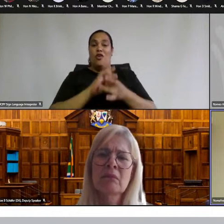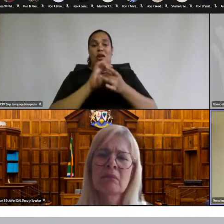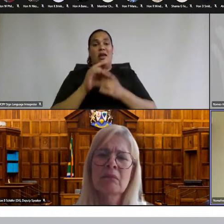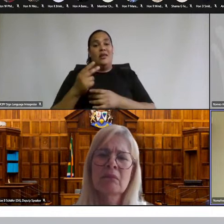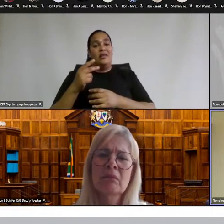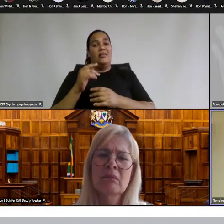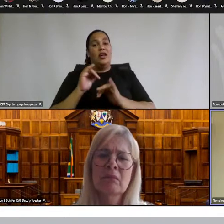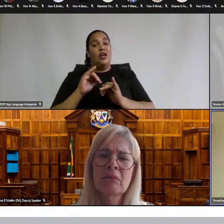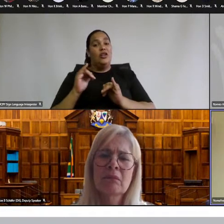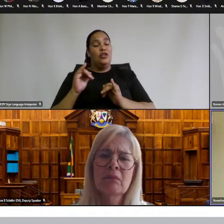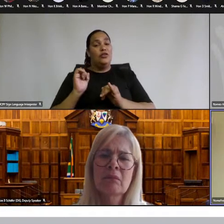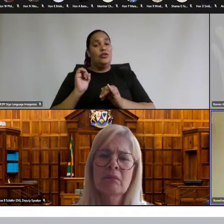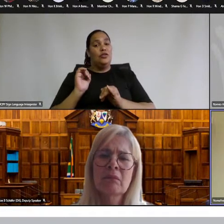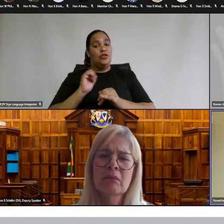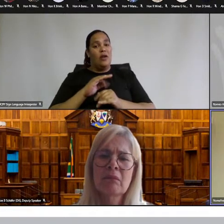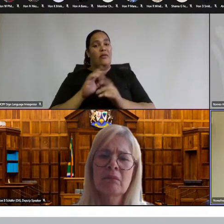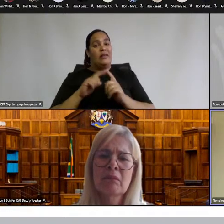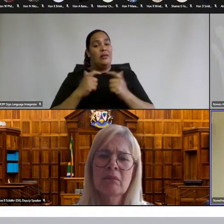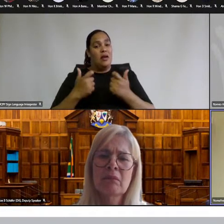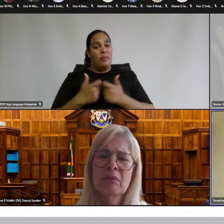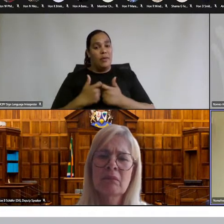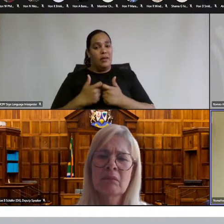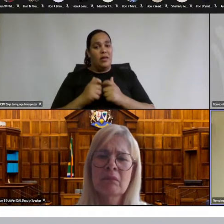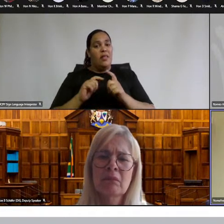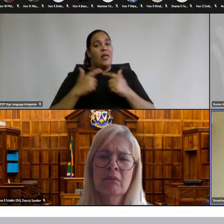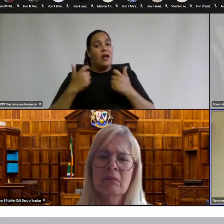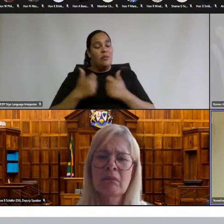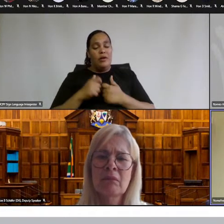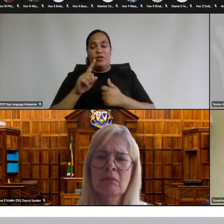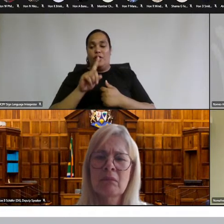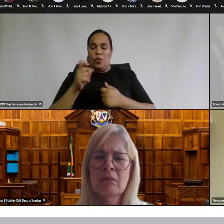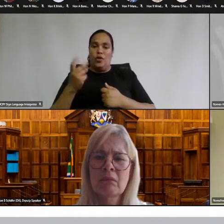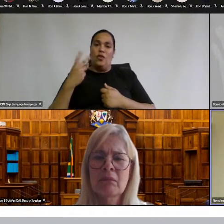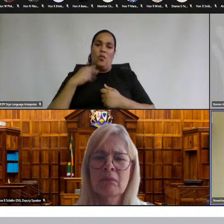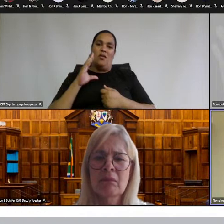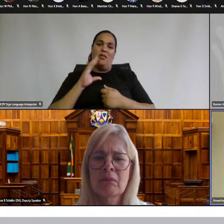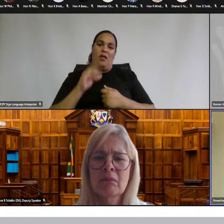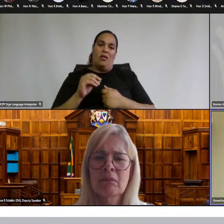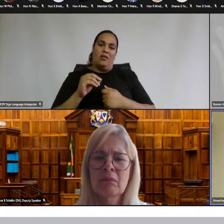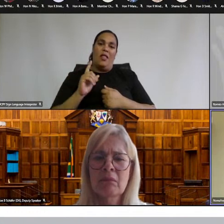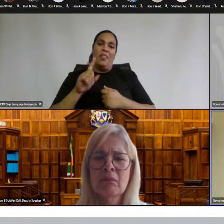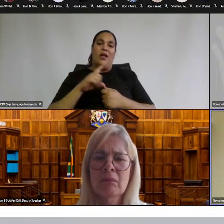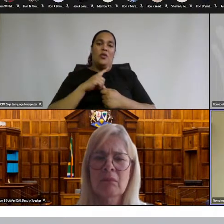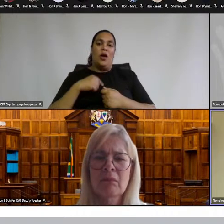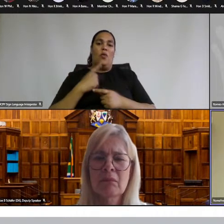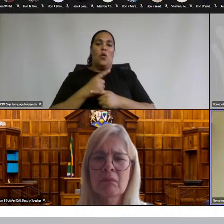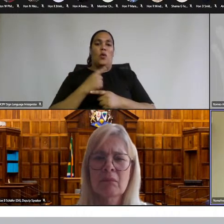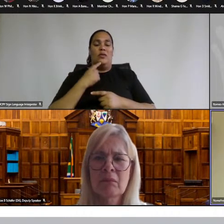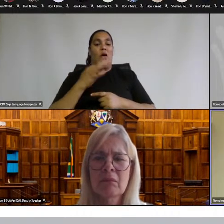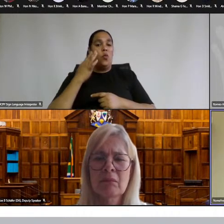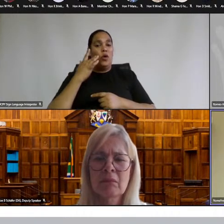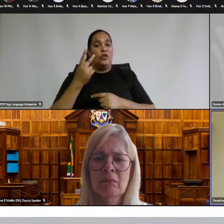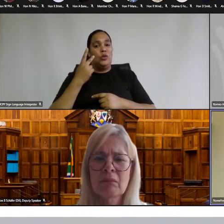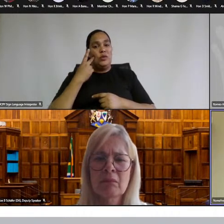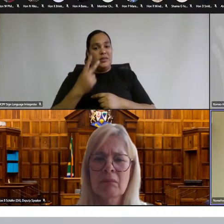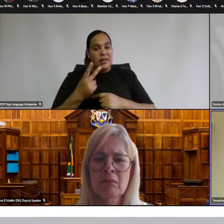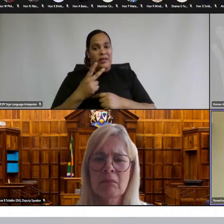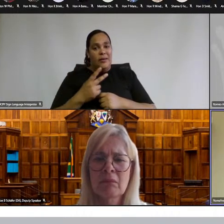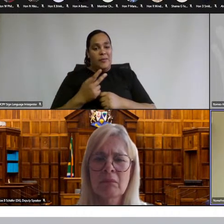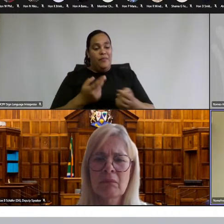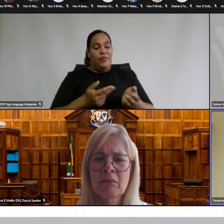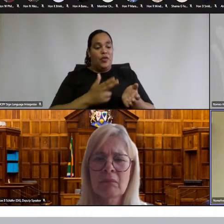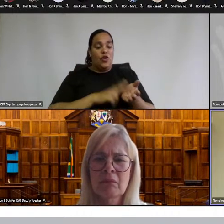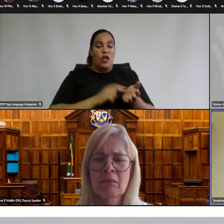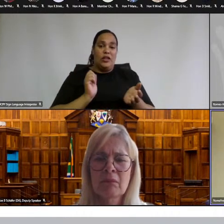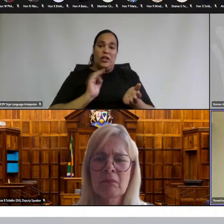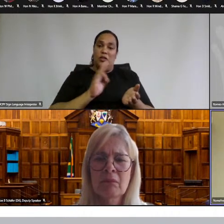agent staff in the committee, this question was asked. That's why we keep on saying, when you see the name contract